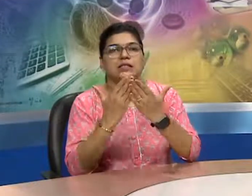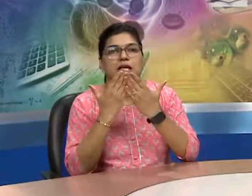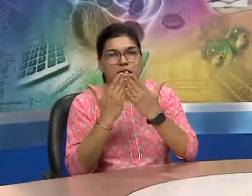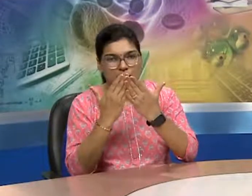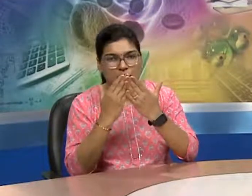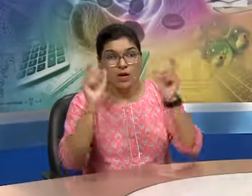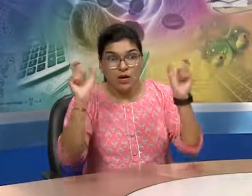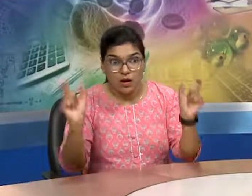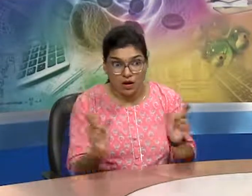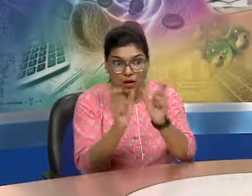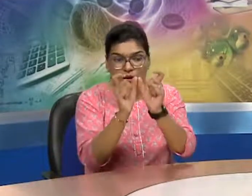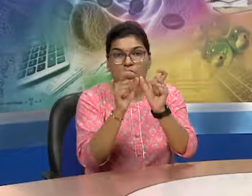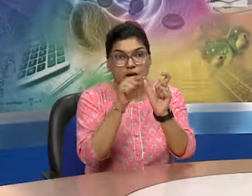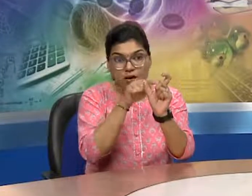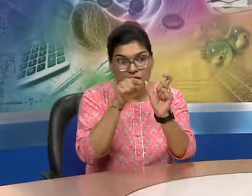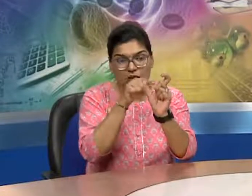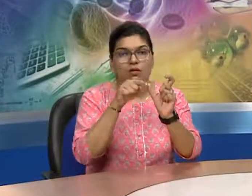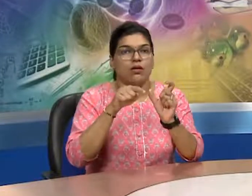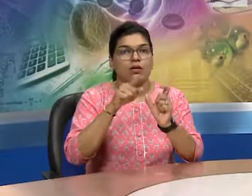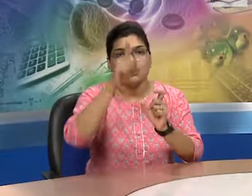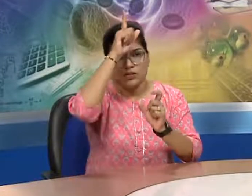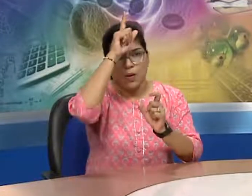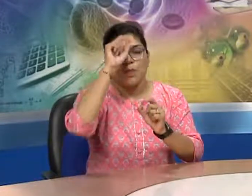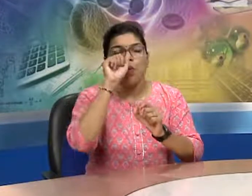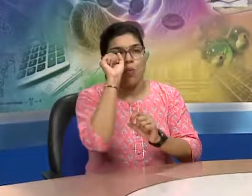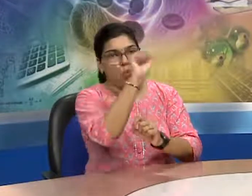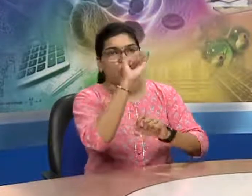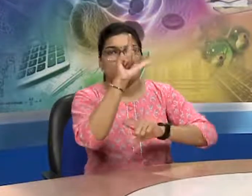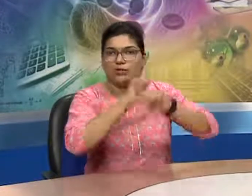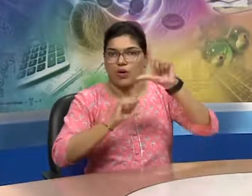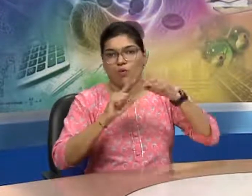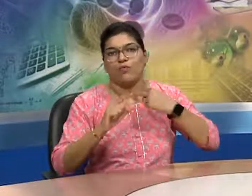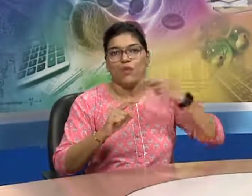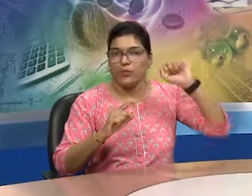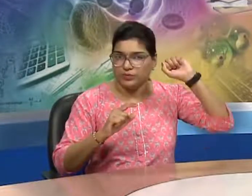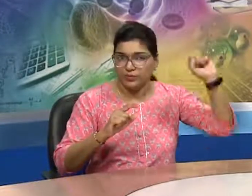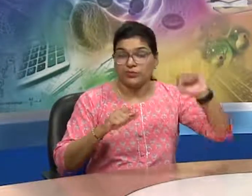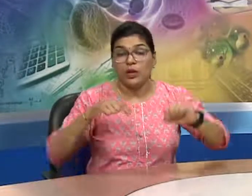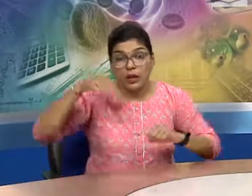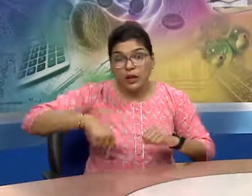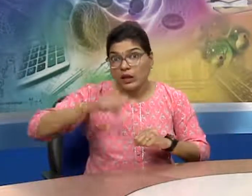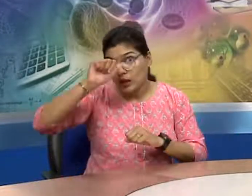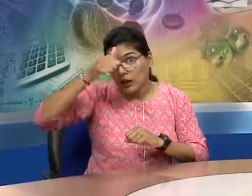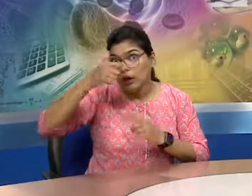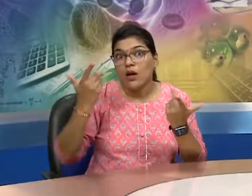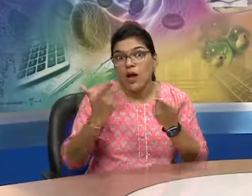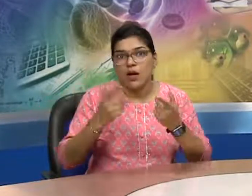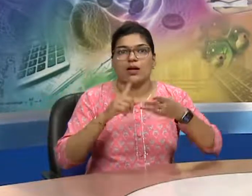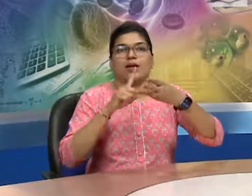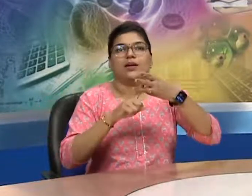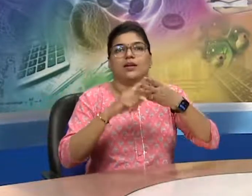these words have been taken from Greek. So eco is a Greek word.